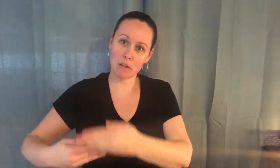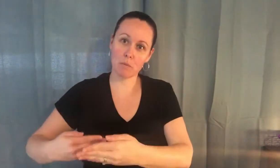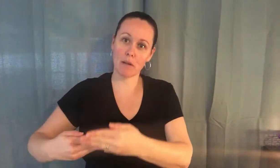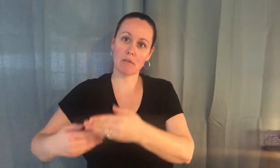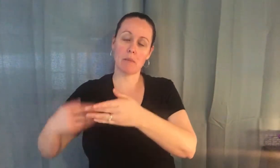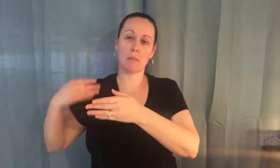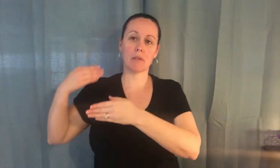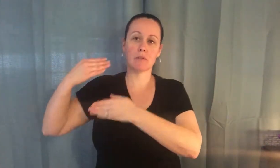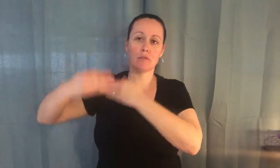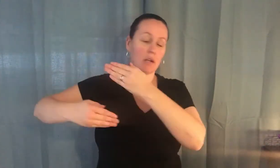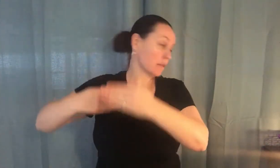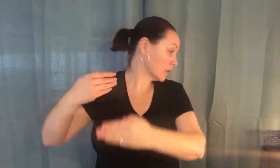way to remember. So generation.